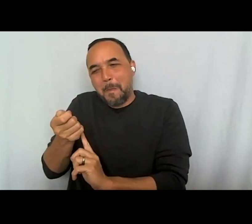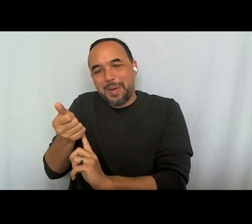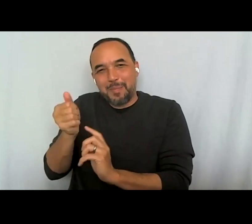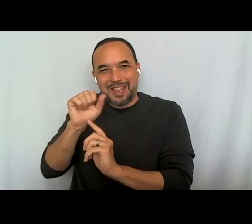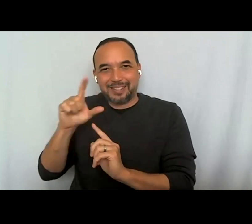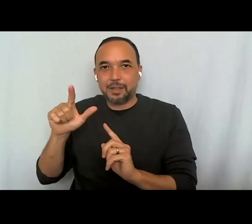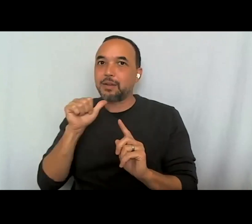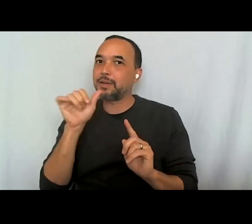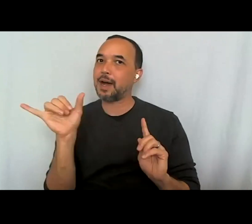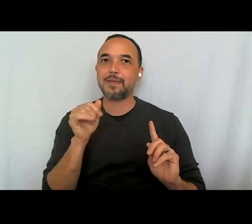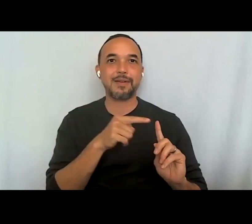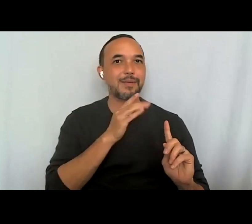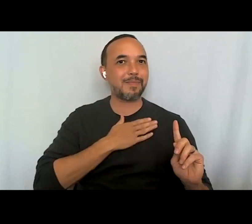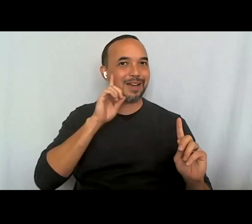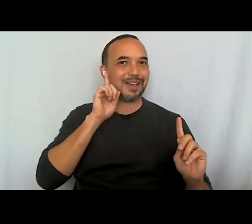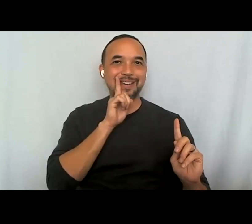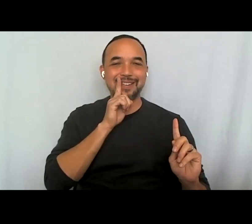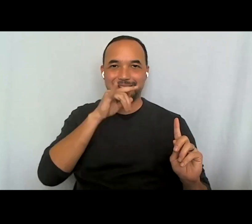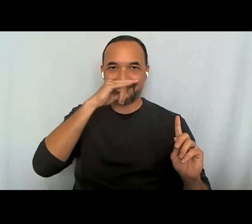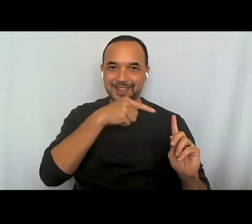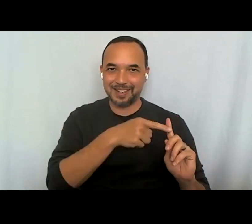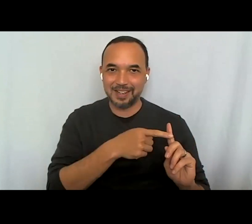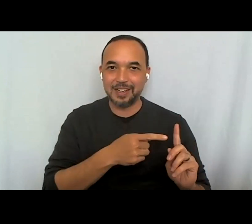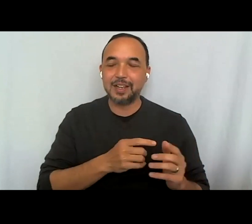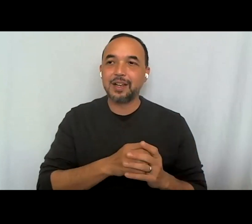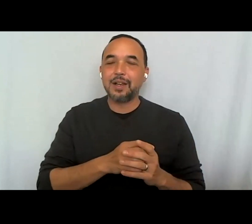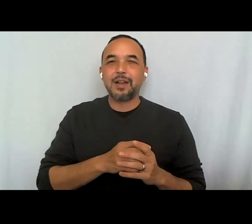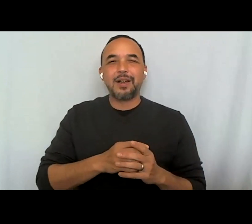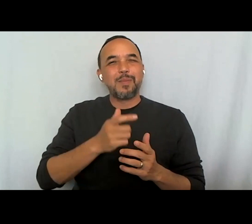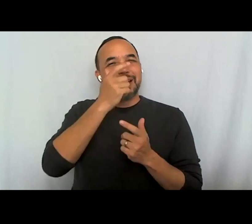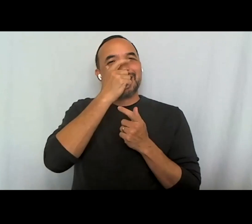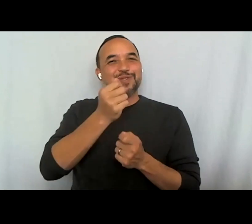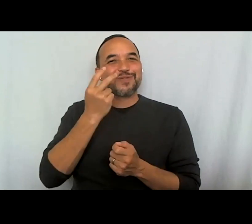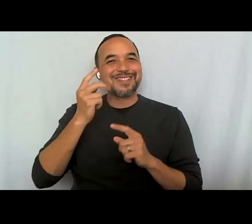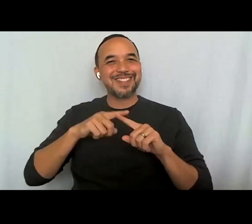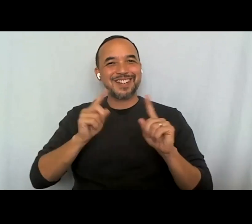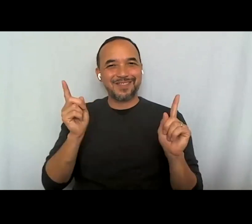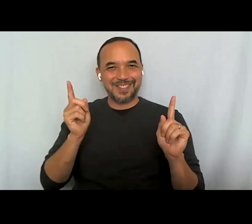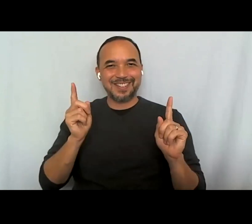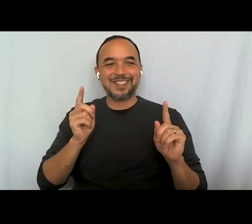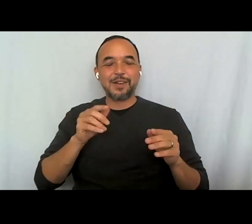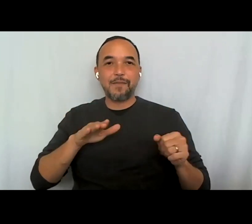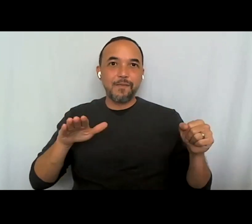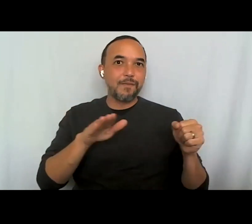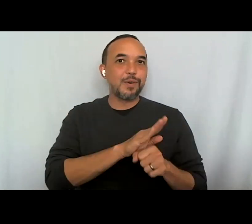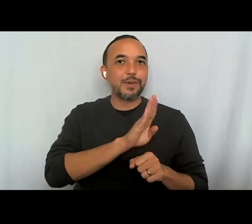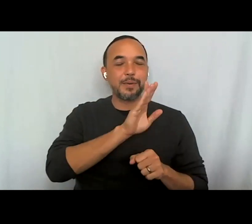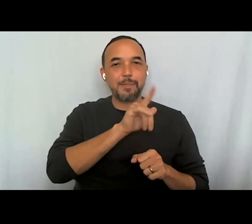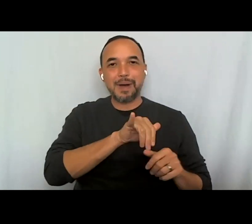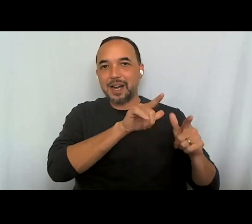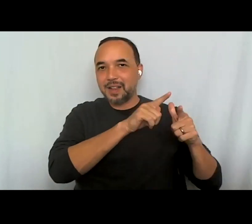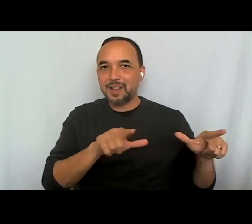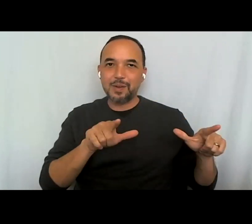it's been really interesting for our family to see the differences. So a fully bilingual education that our deaf child